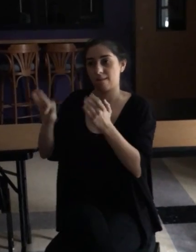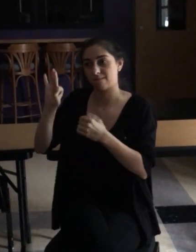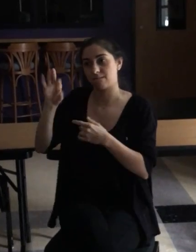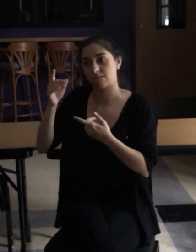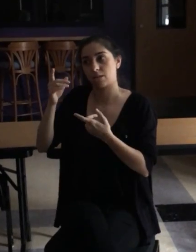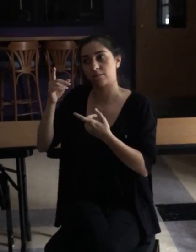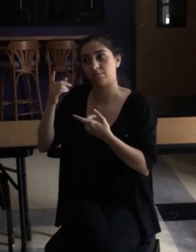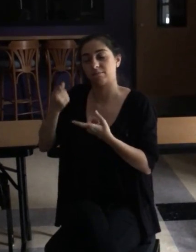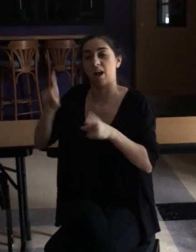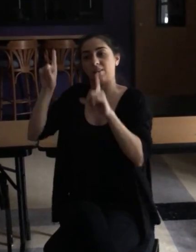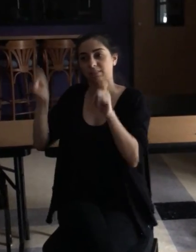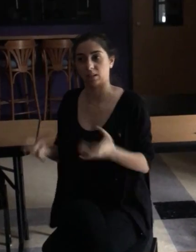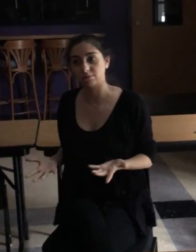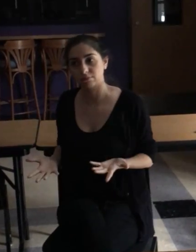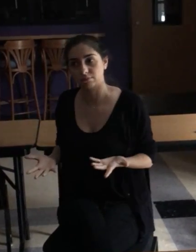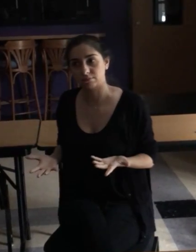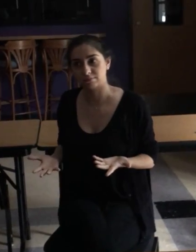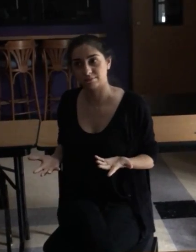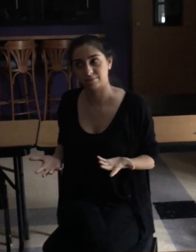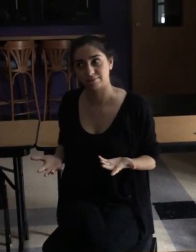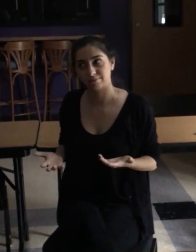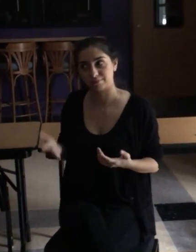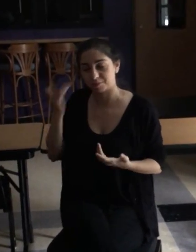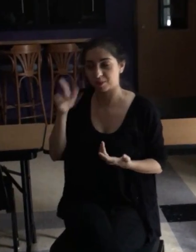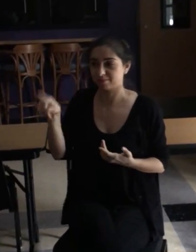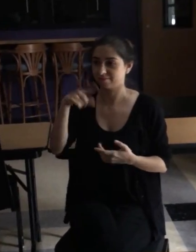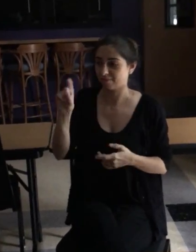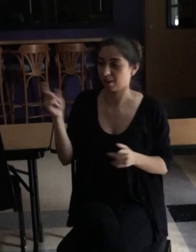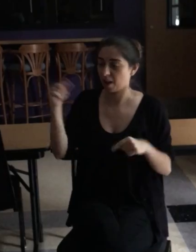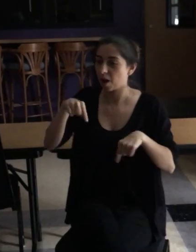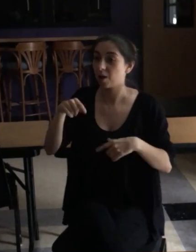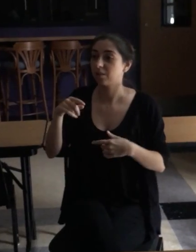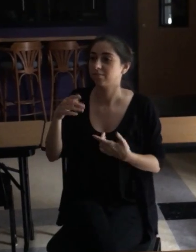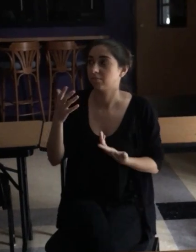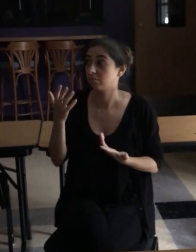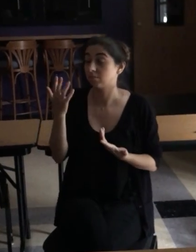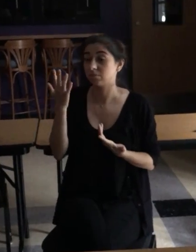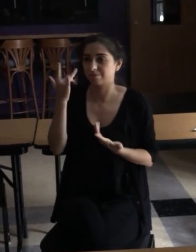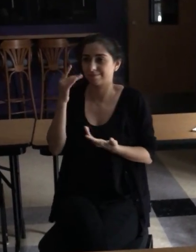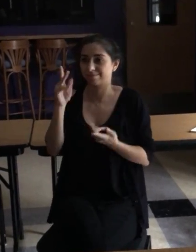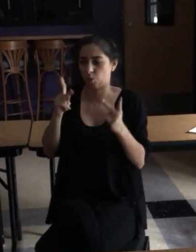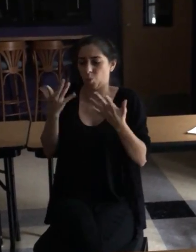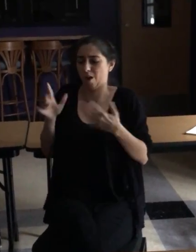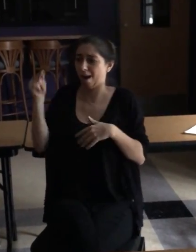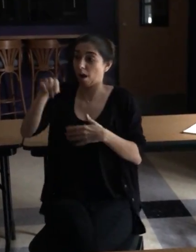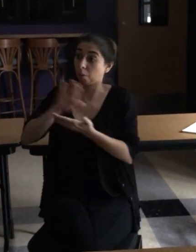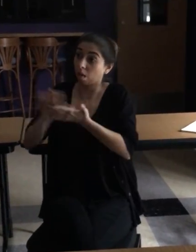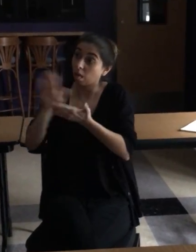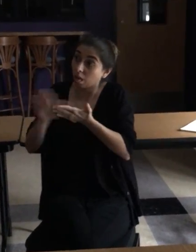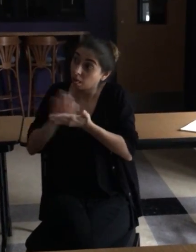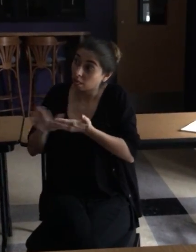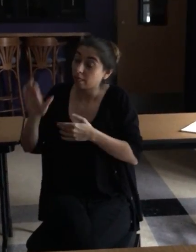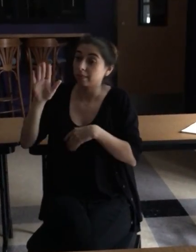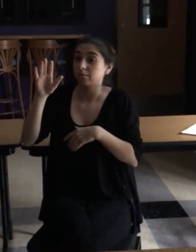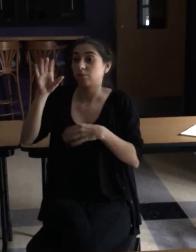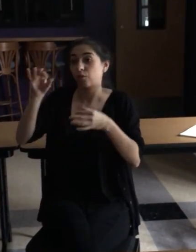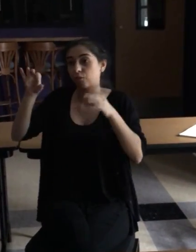purpose, You you gotta put the final written exam on that day because people don't wanna come just to scrub stainless steel and boil out fryers and,